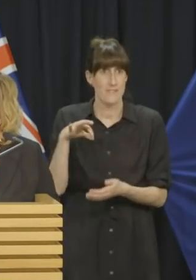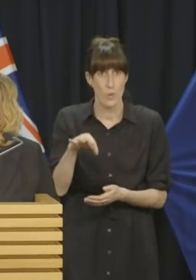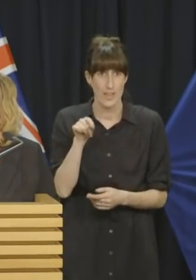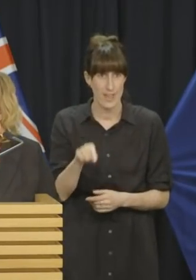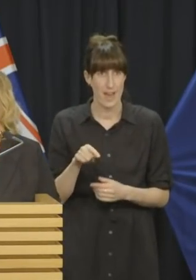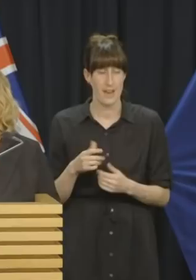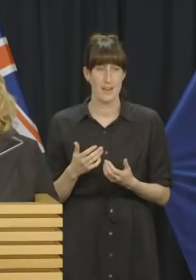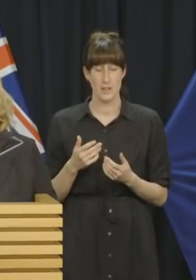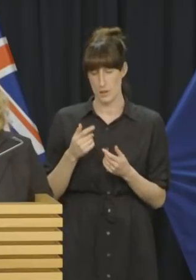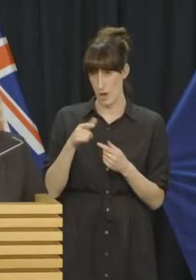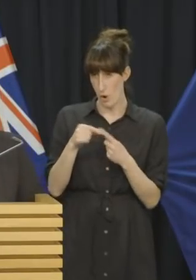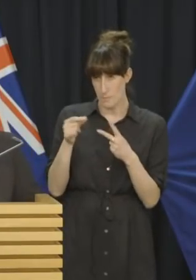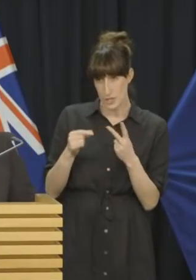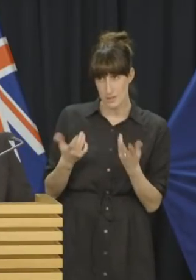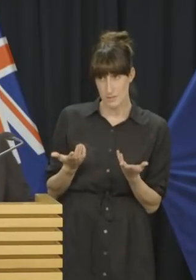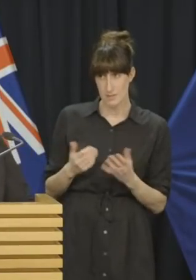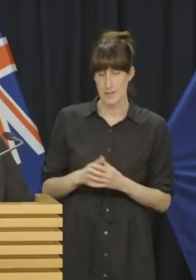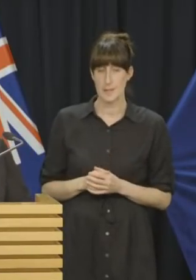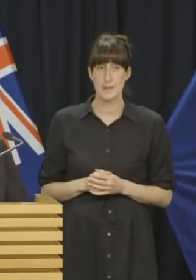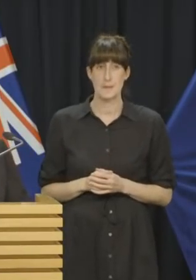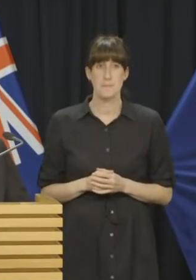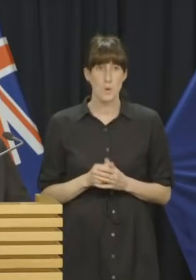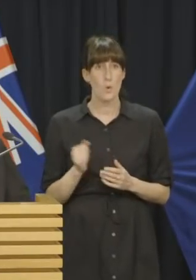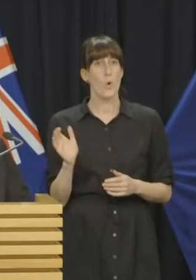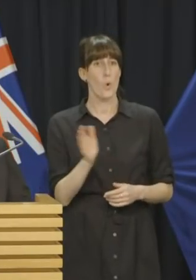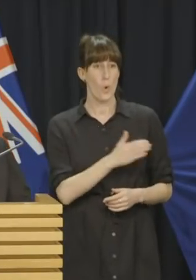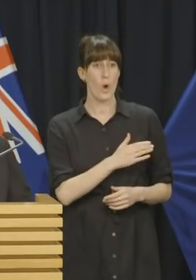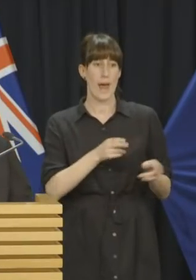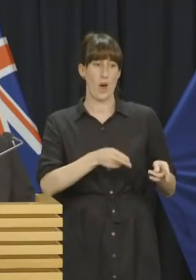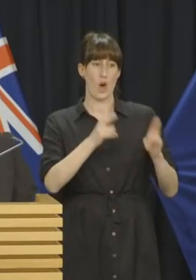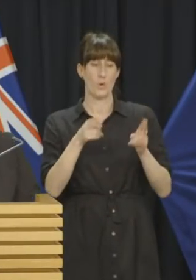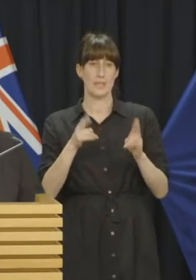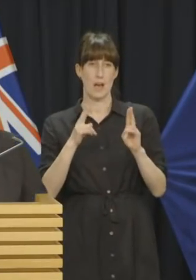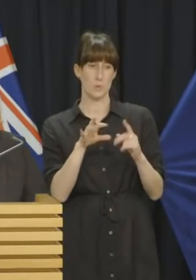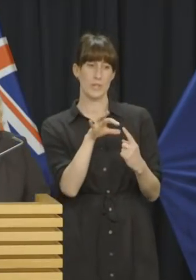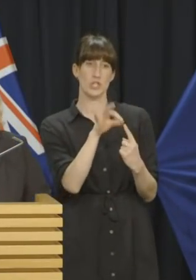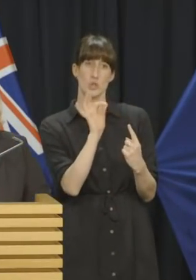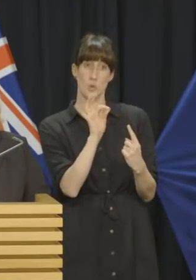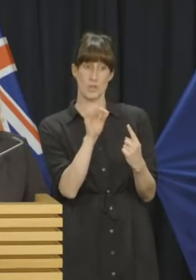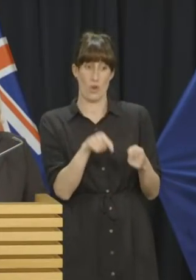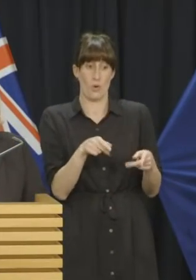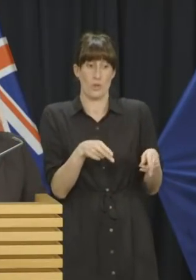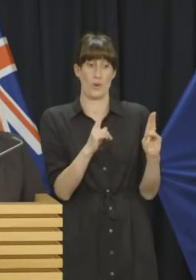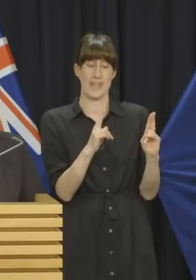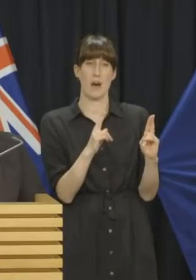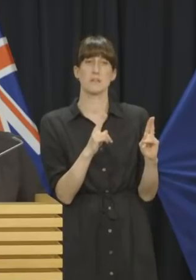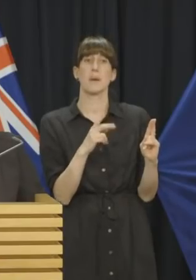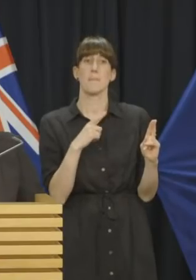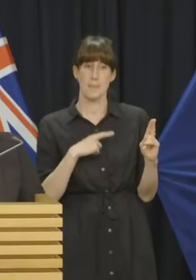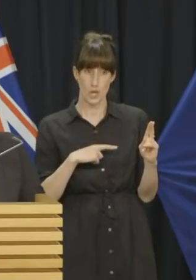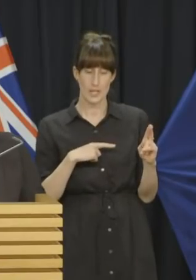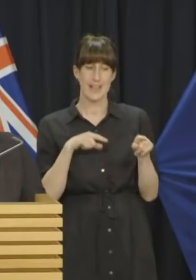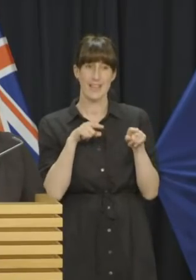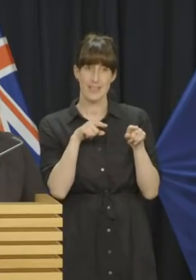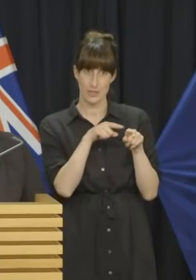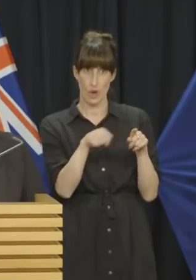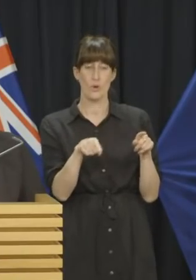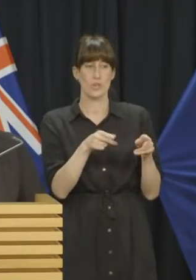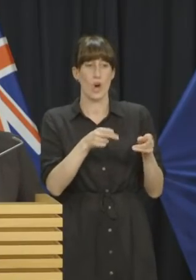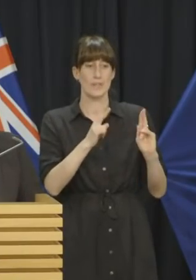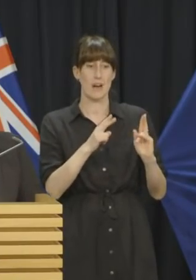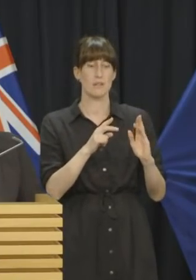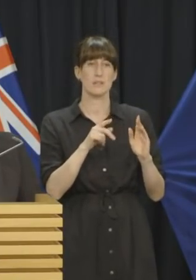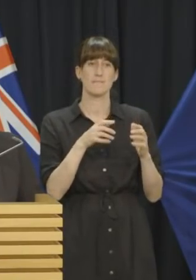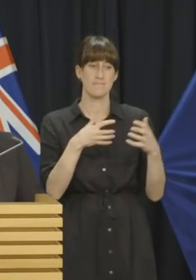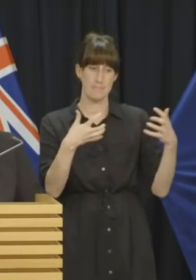So all of our managed isolation facilities are picked according to their adherence to health guidelines. They're